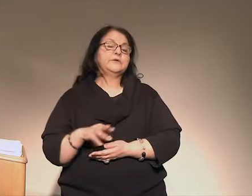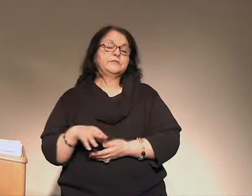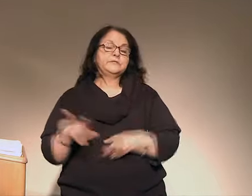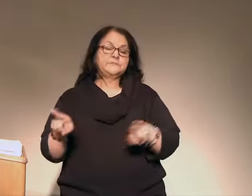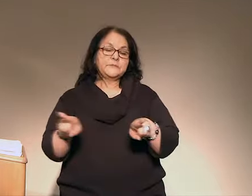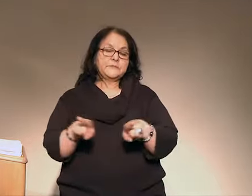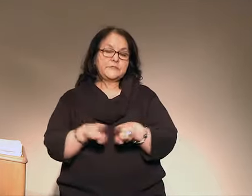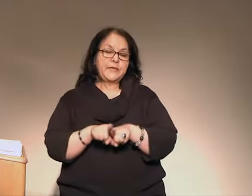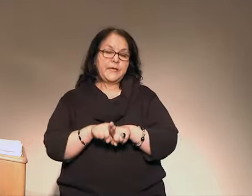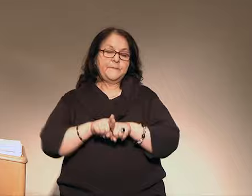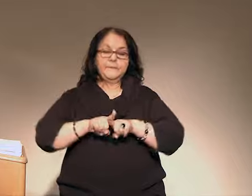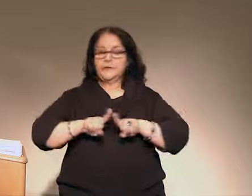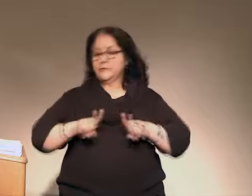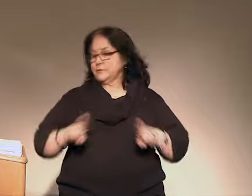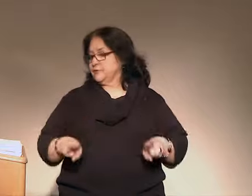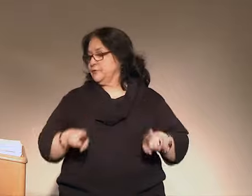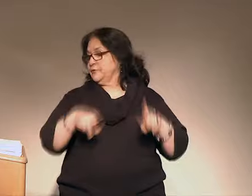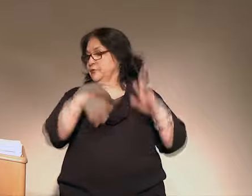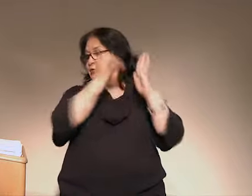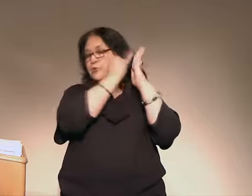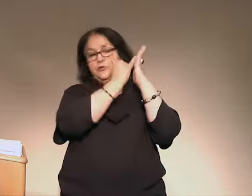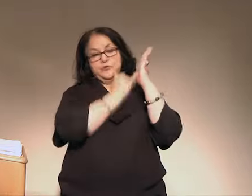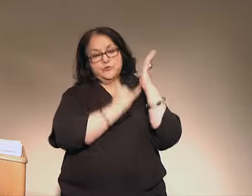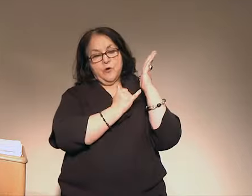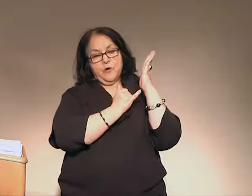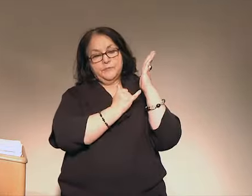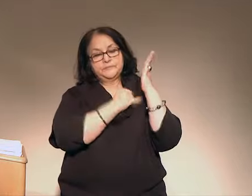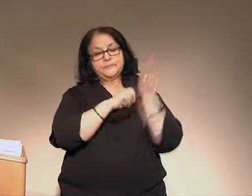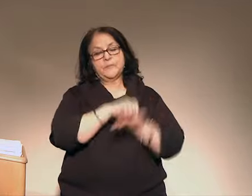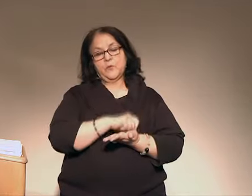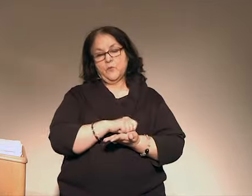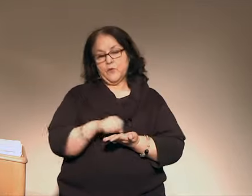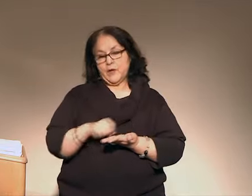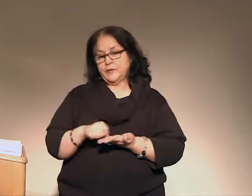was same, different, draw, write.